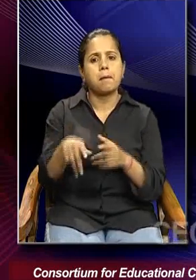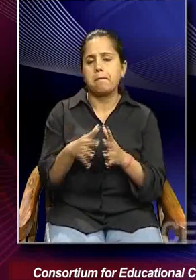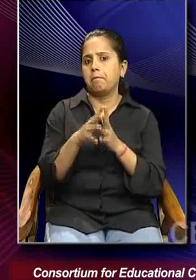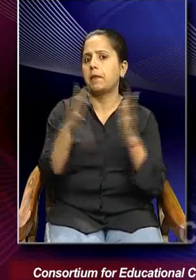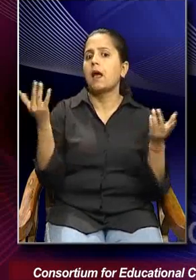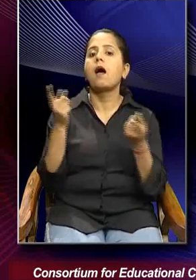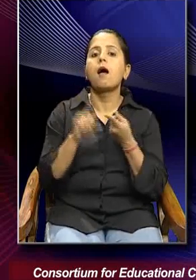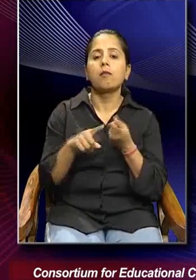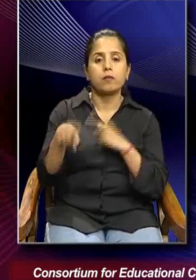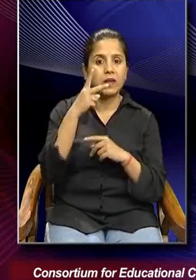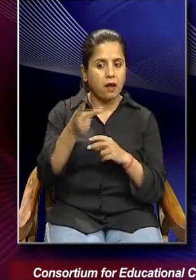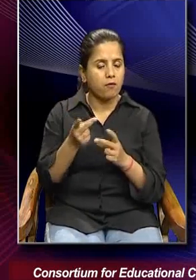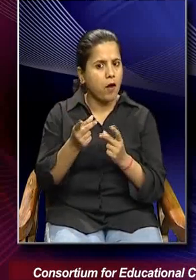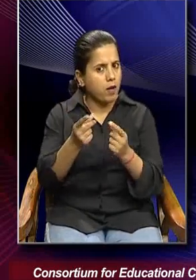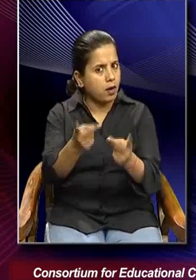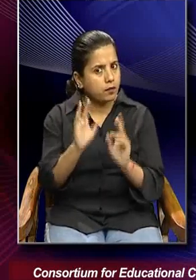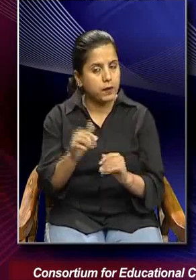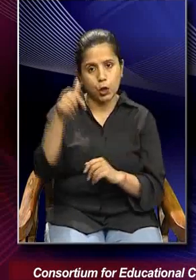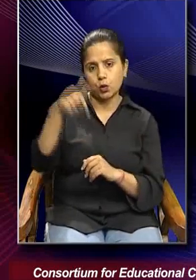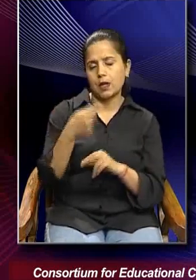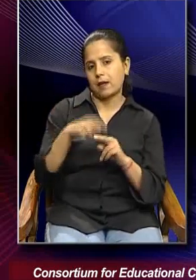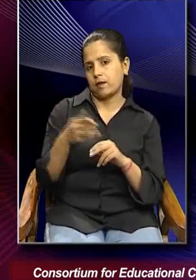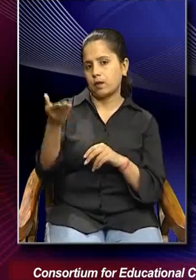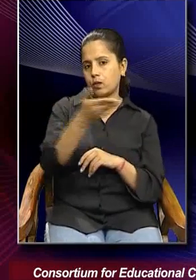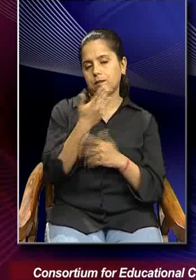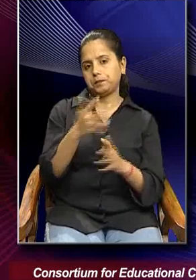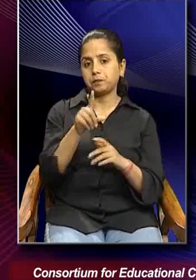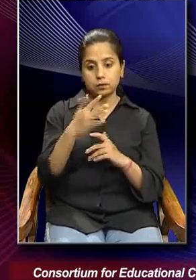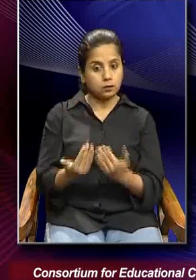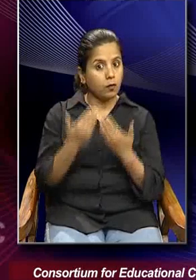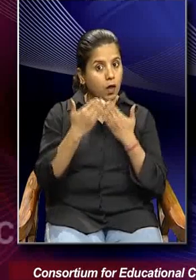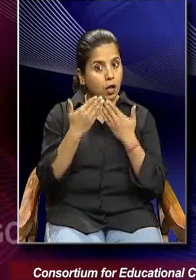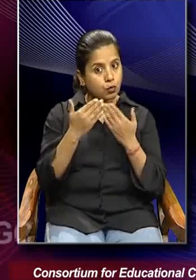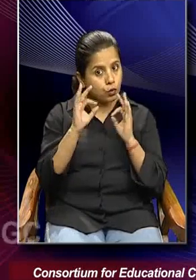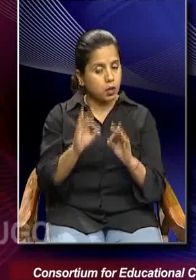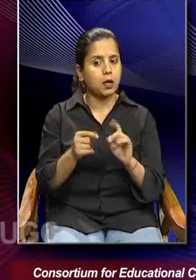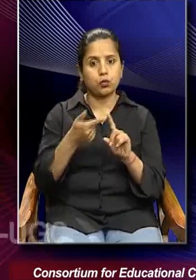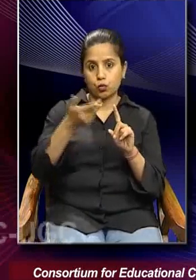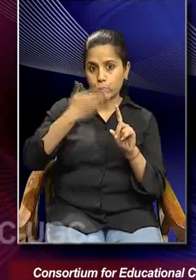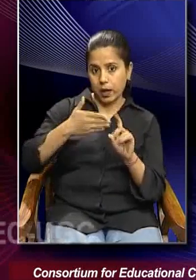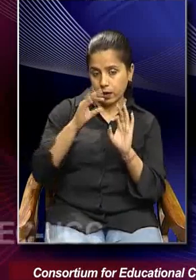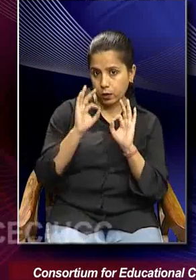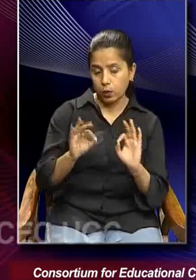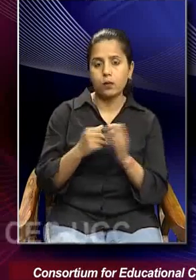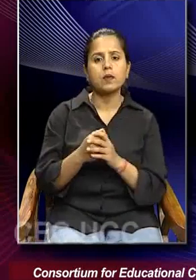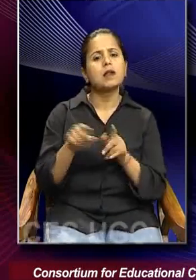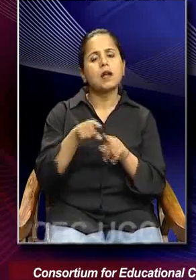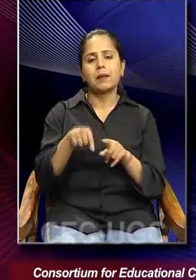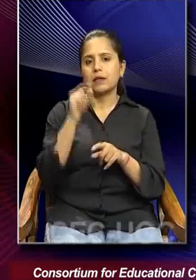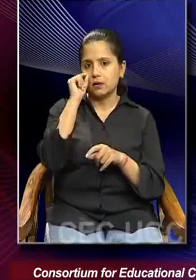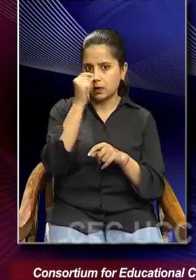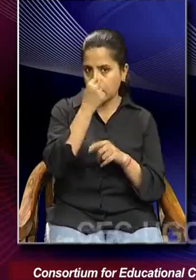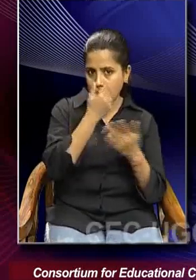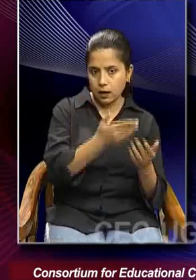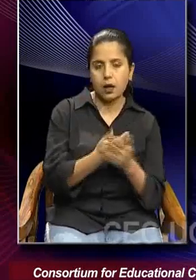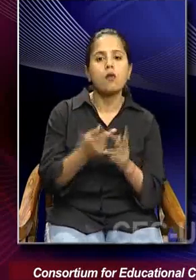scale, at a greater speed. So today, if somebody is educated and trained in, suppose, Chennai or